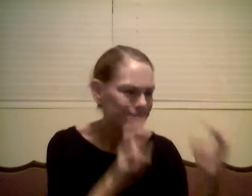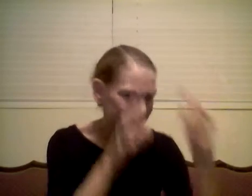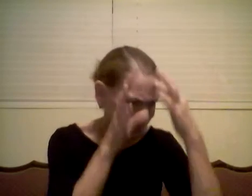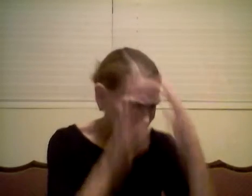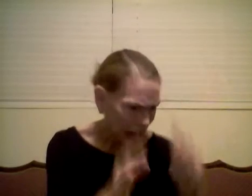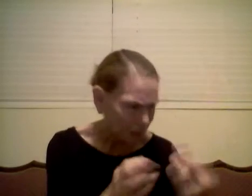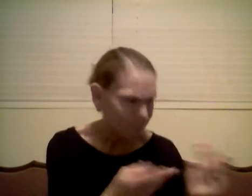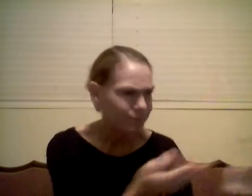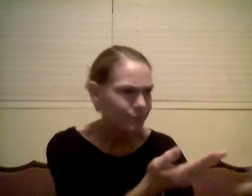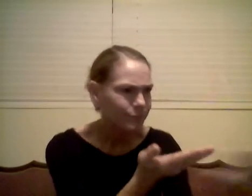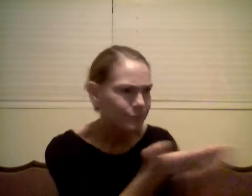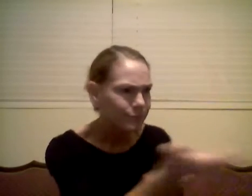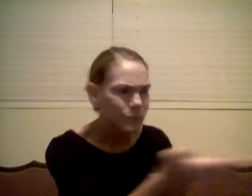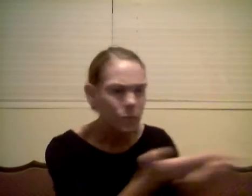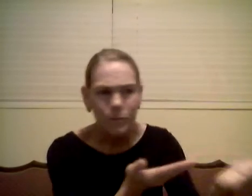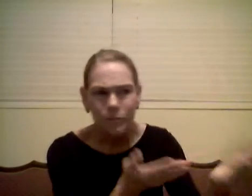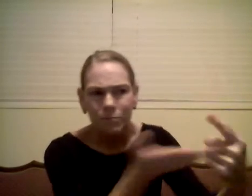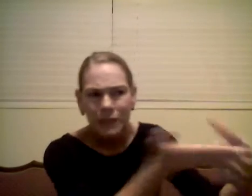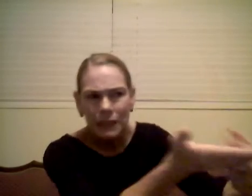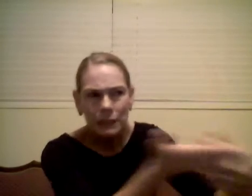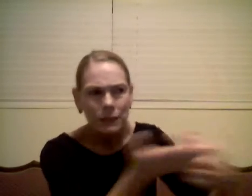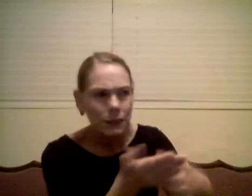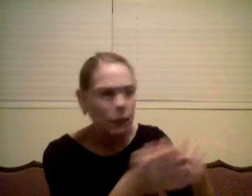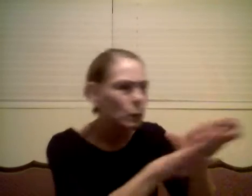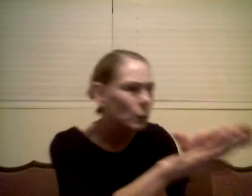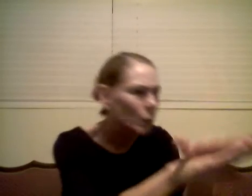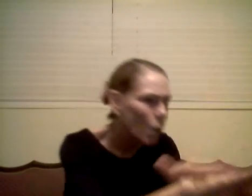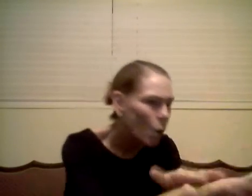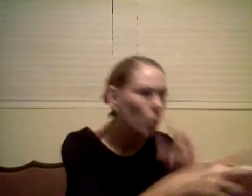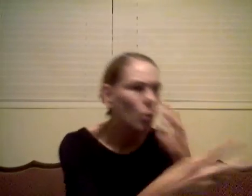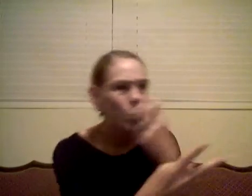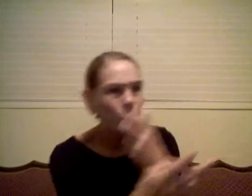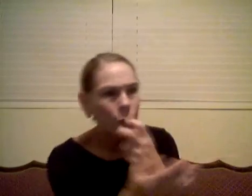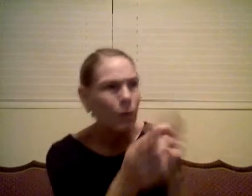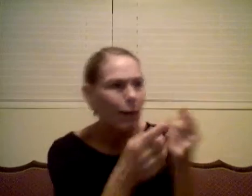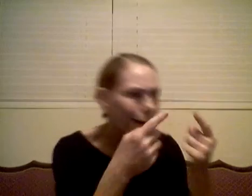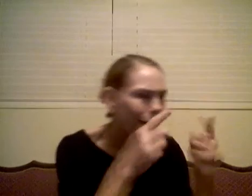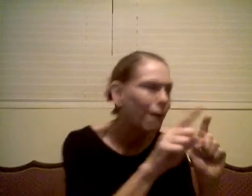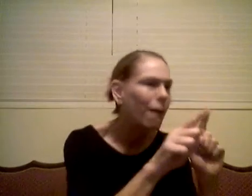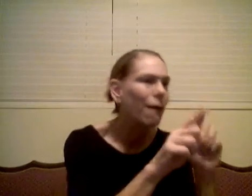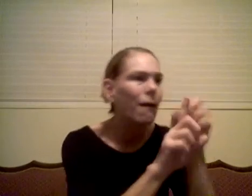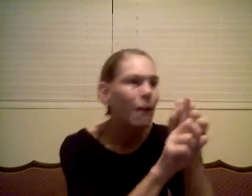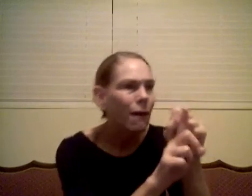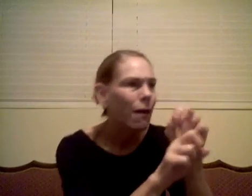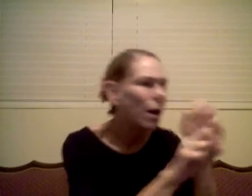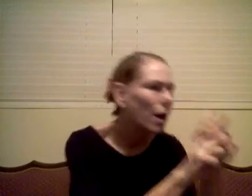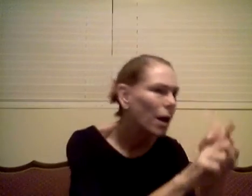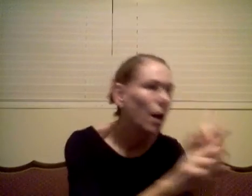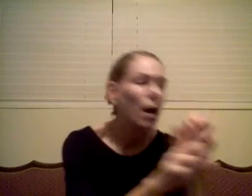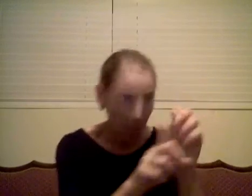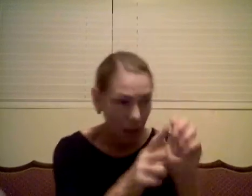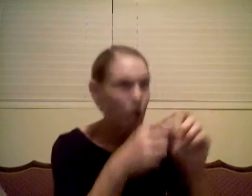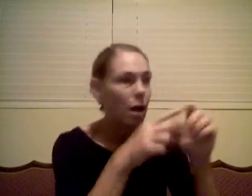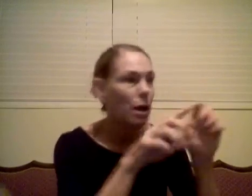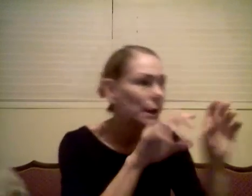have him slowly articulate, speak to me. And by doing that, setting aside an extra 15 minutes every time we had a team meeting to